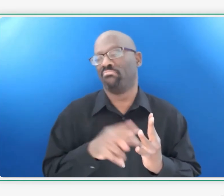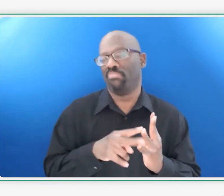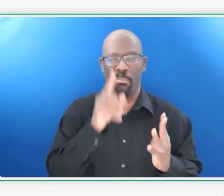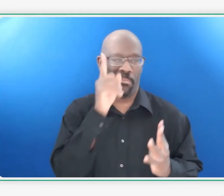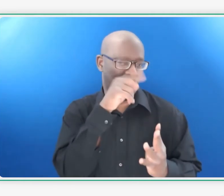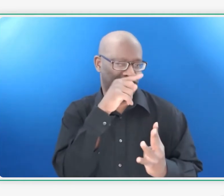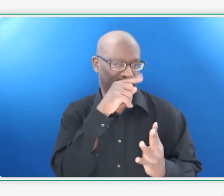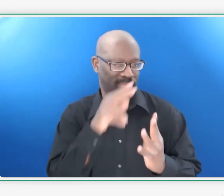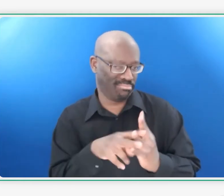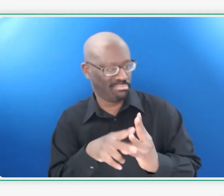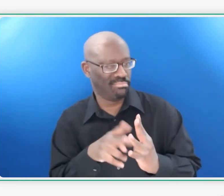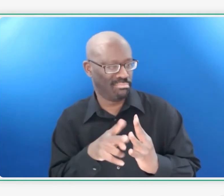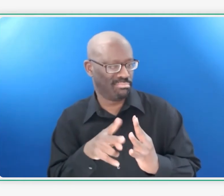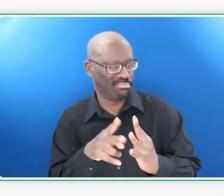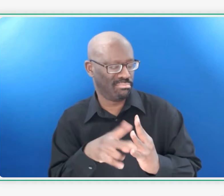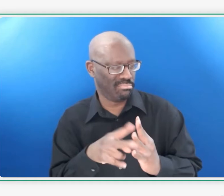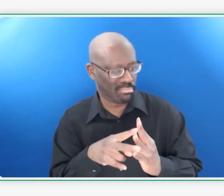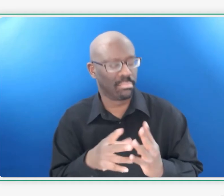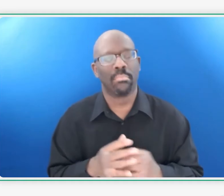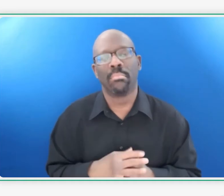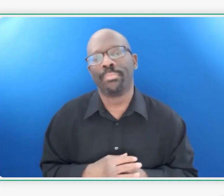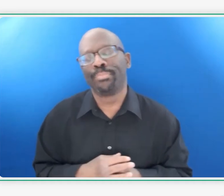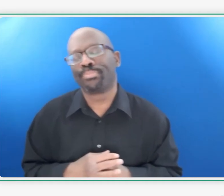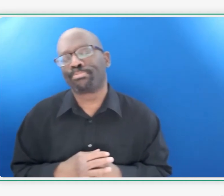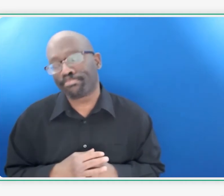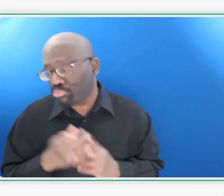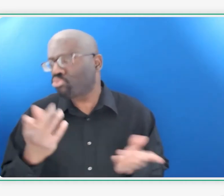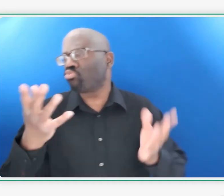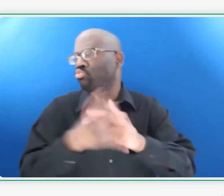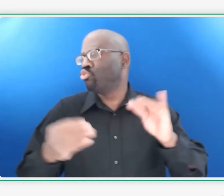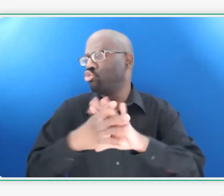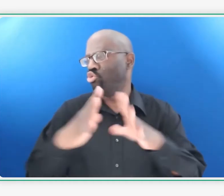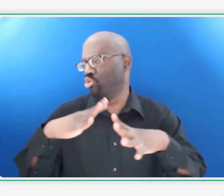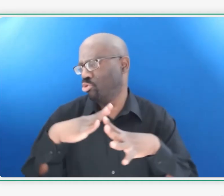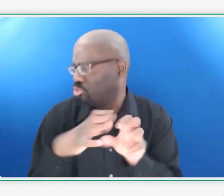And then Sniff and Scurry, they're two mice.